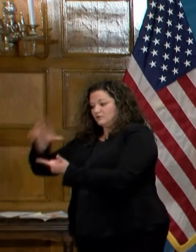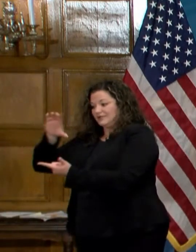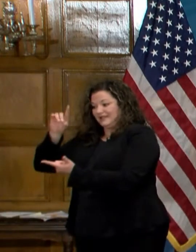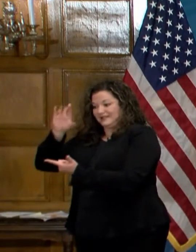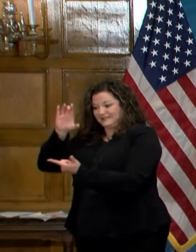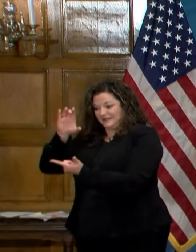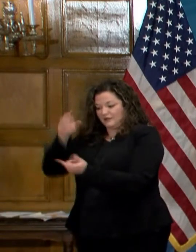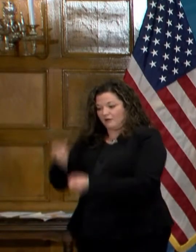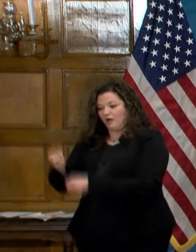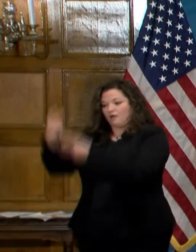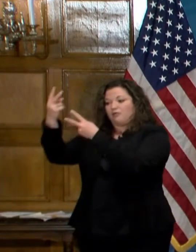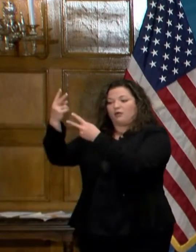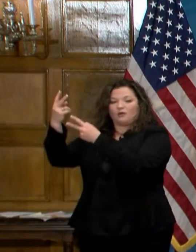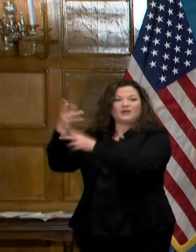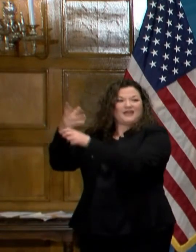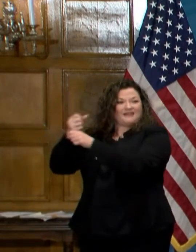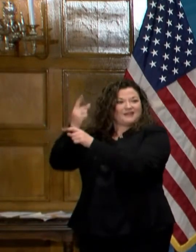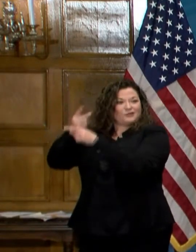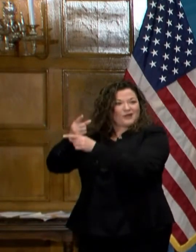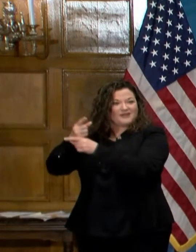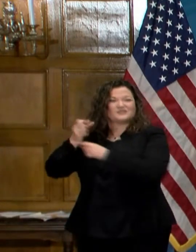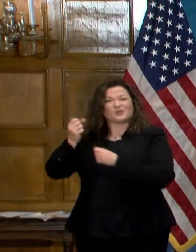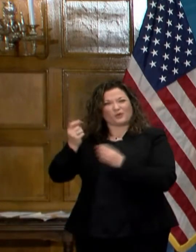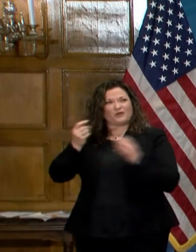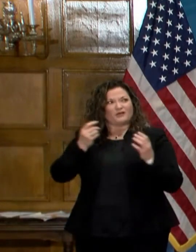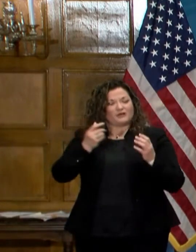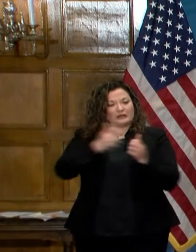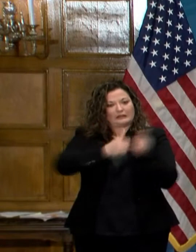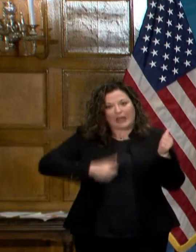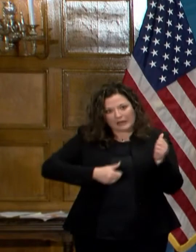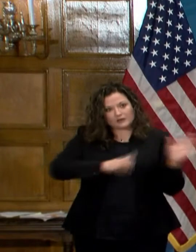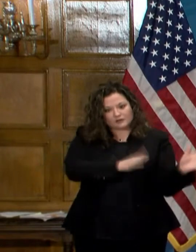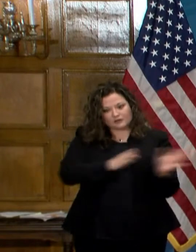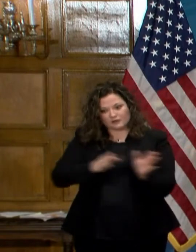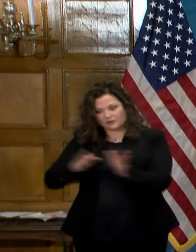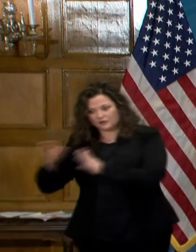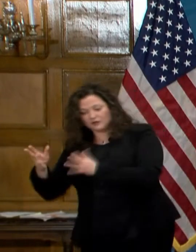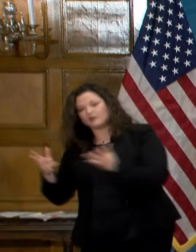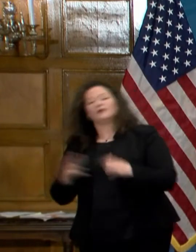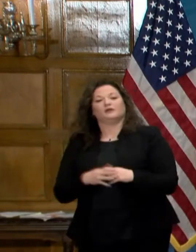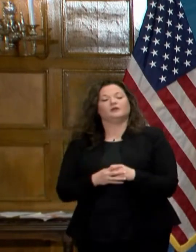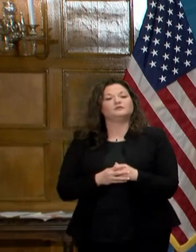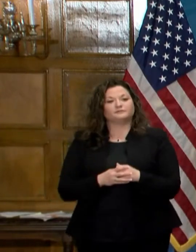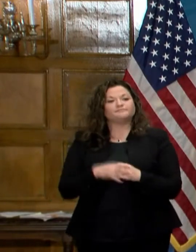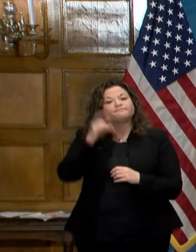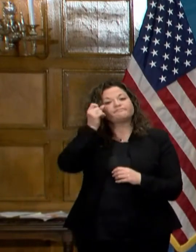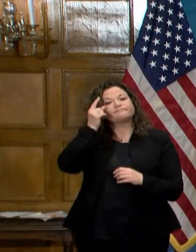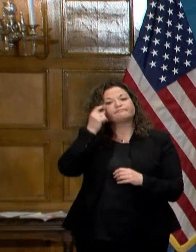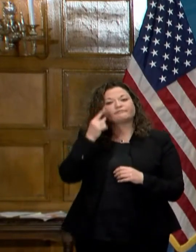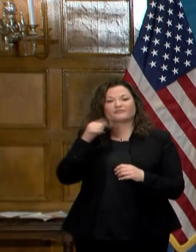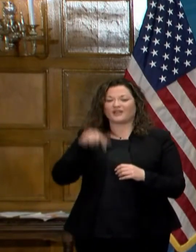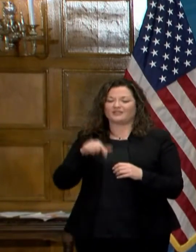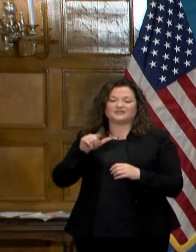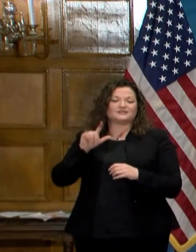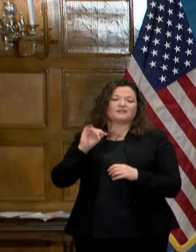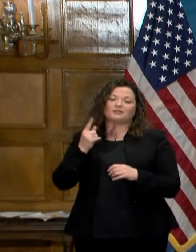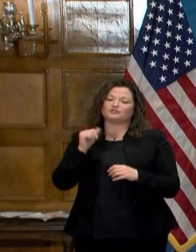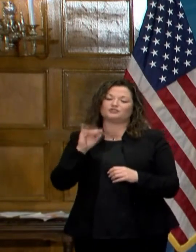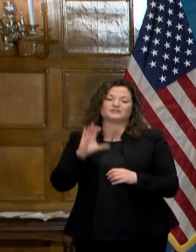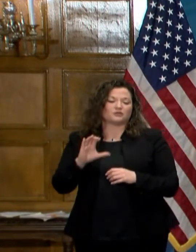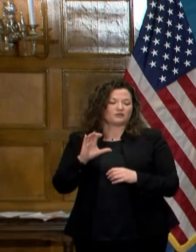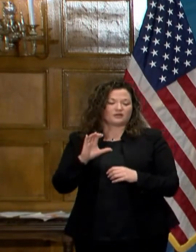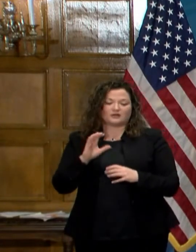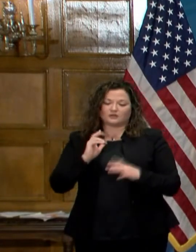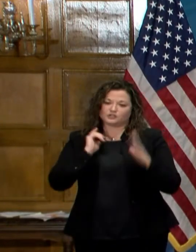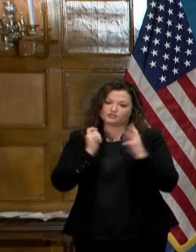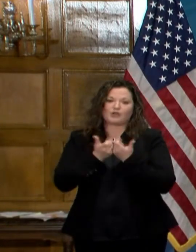right too. So there was a little bit of a gap yesterday. But you know, this is a logistics challenge, and that's why we